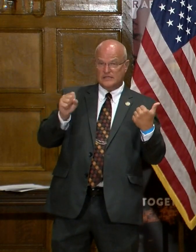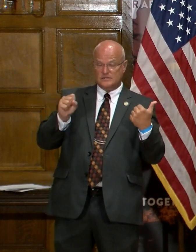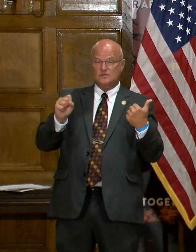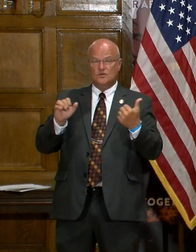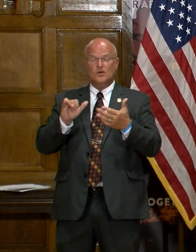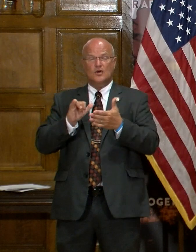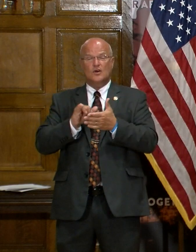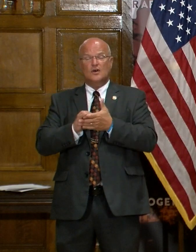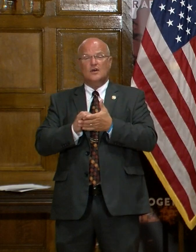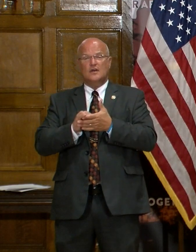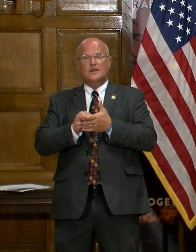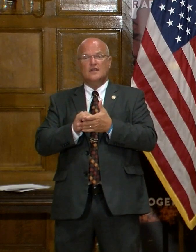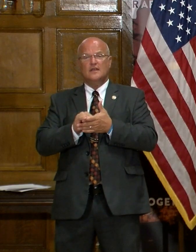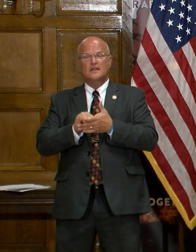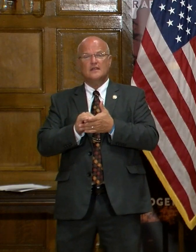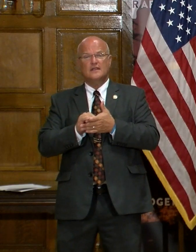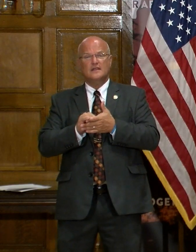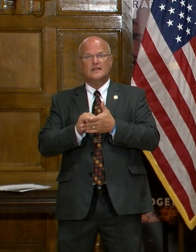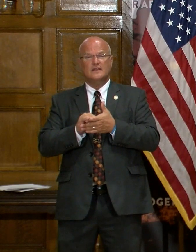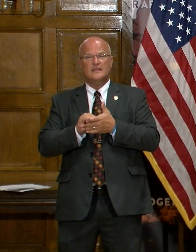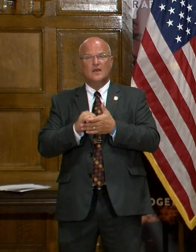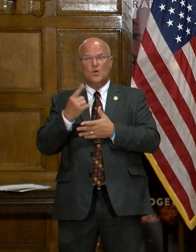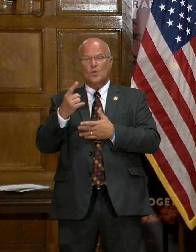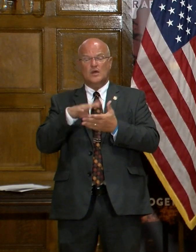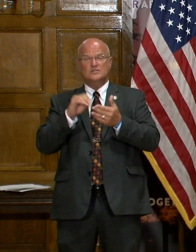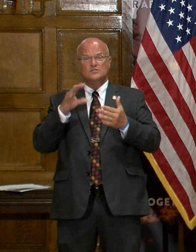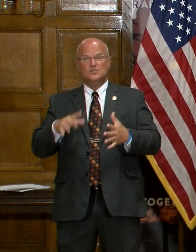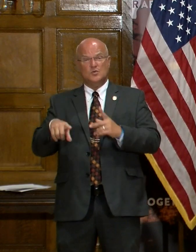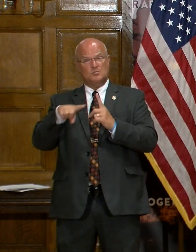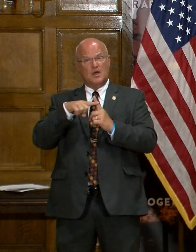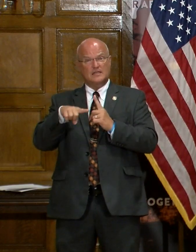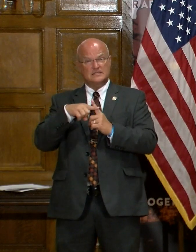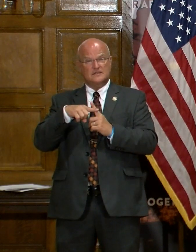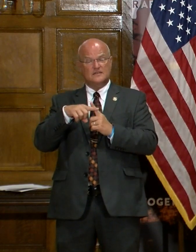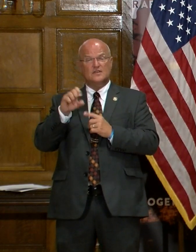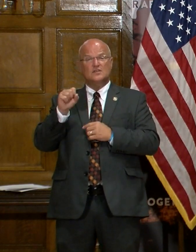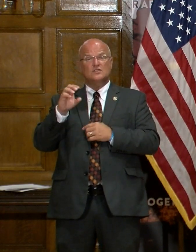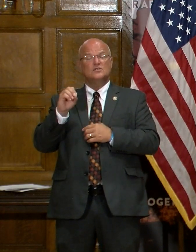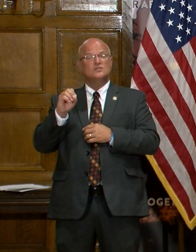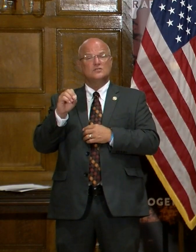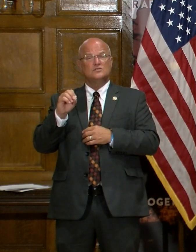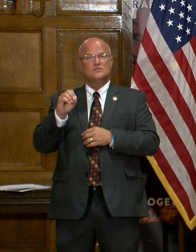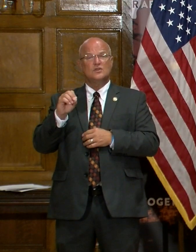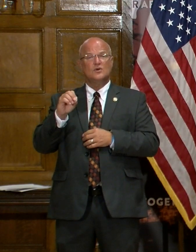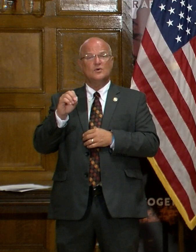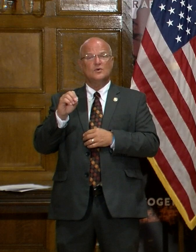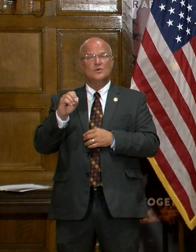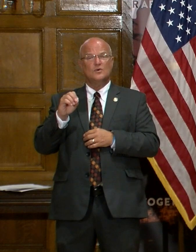that there was one student that was positive, and so they